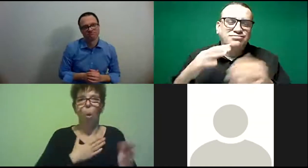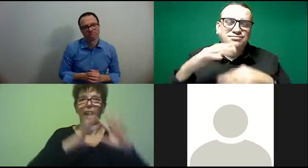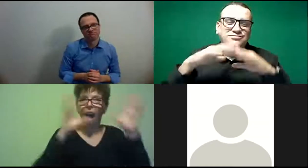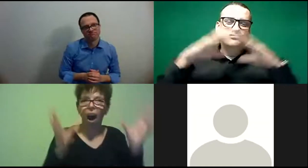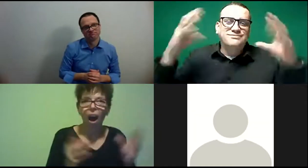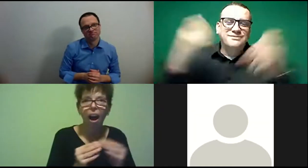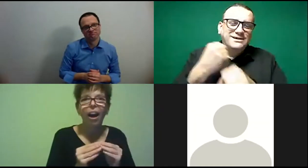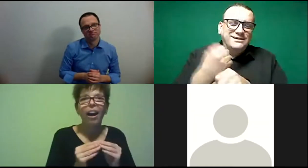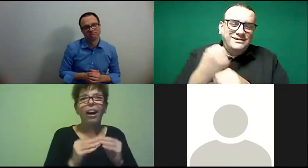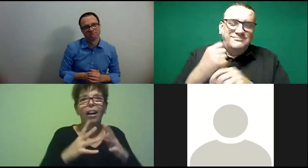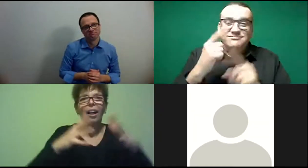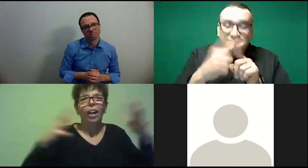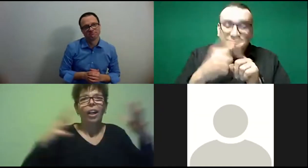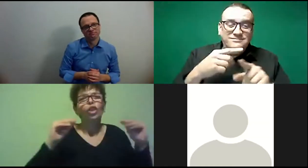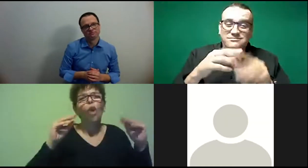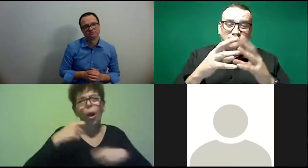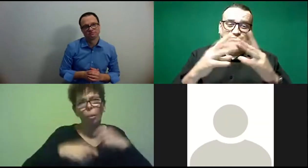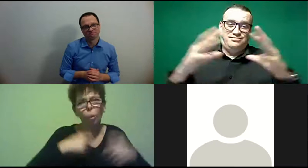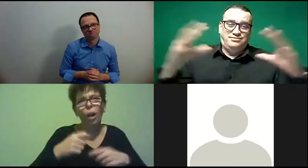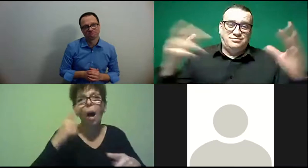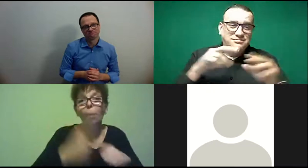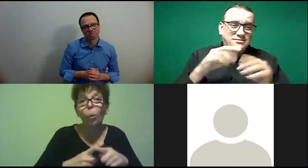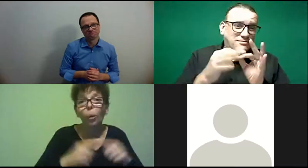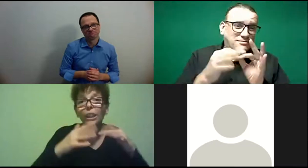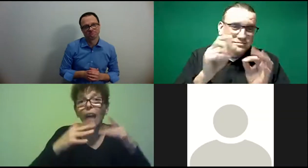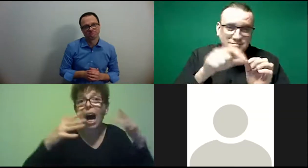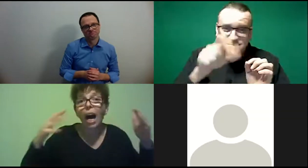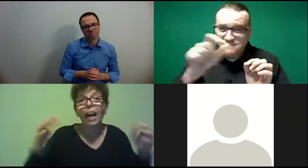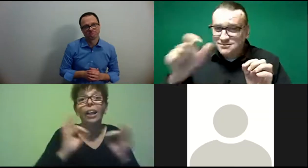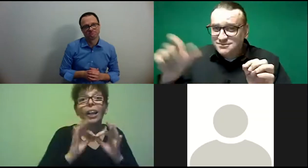You want to say a few words? Go ahead.